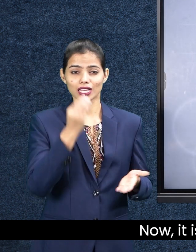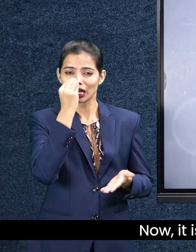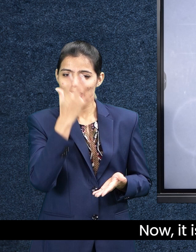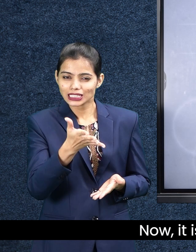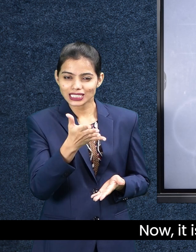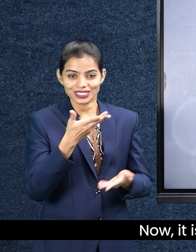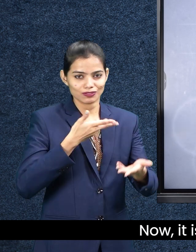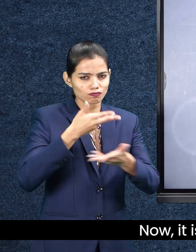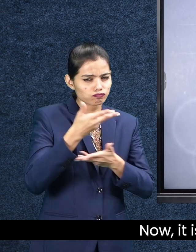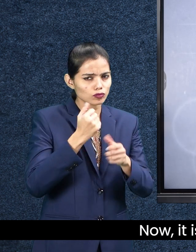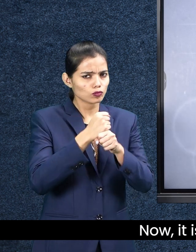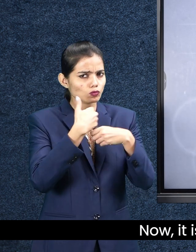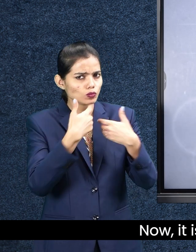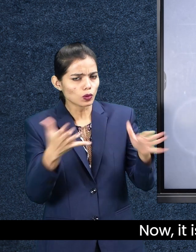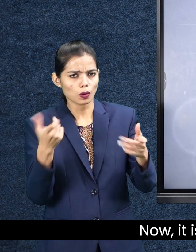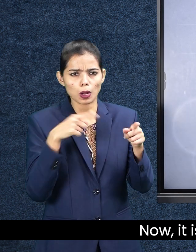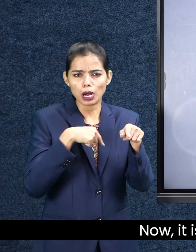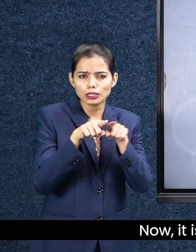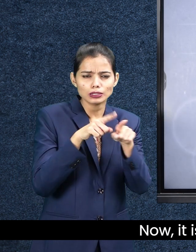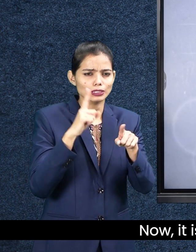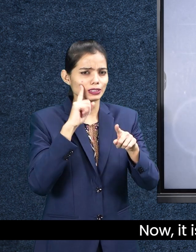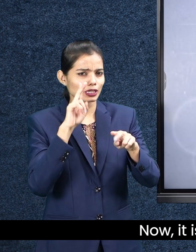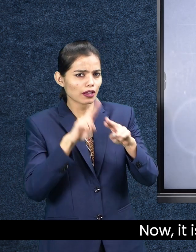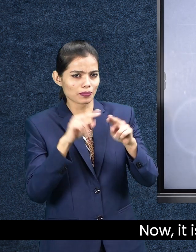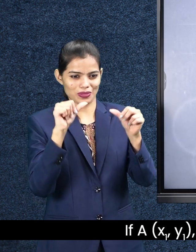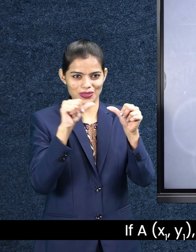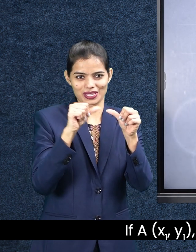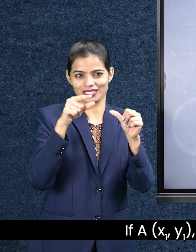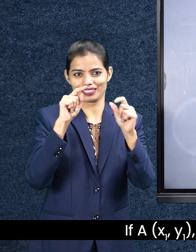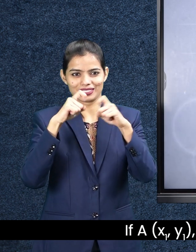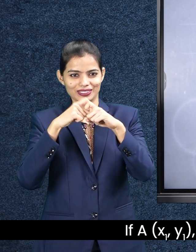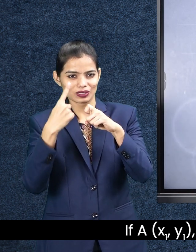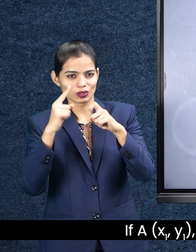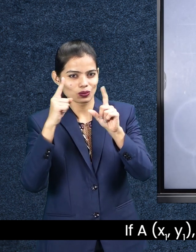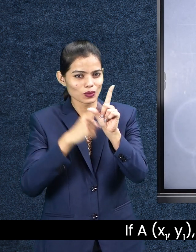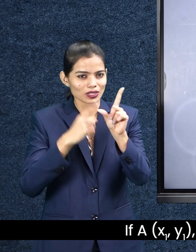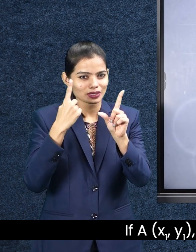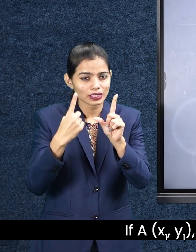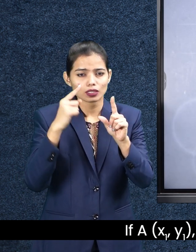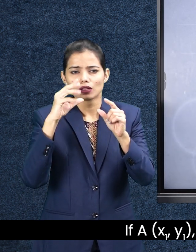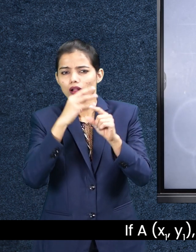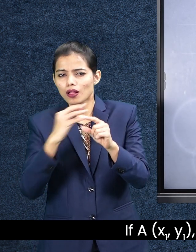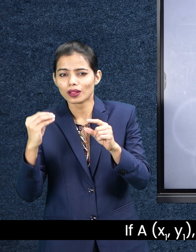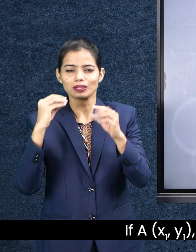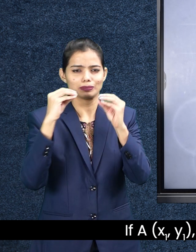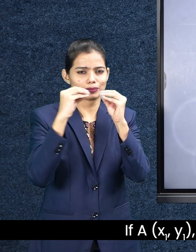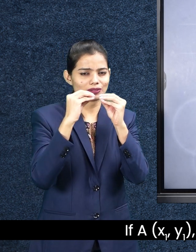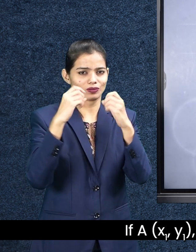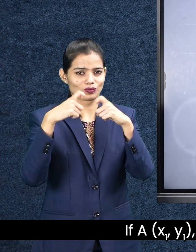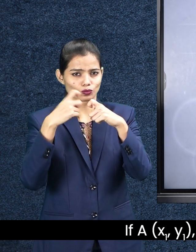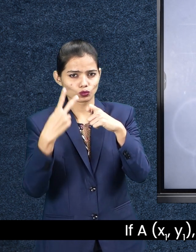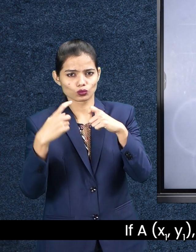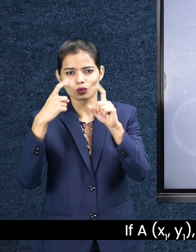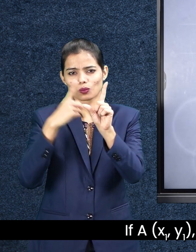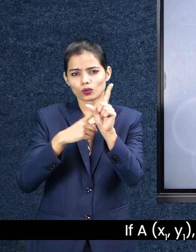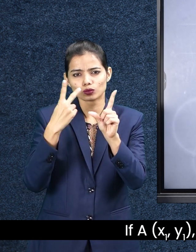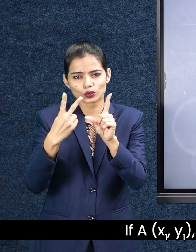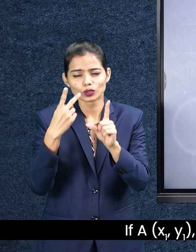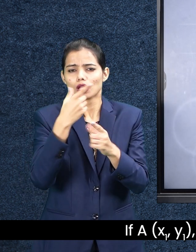Now, it is easy to discuss the general case. If A, x1, y1 and B, x2,